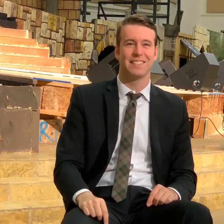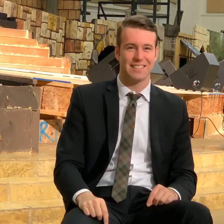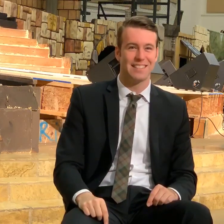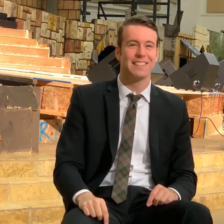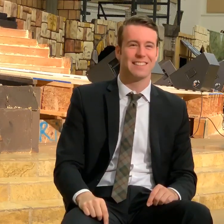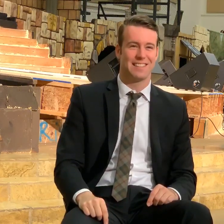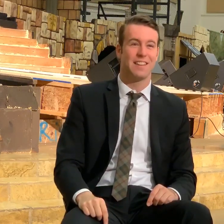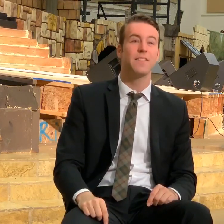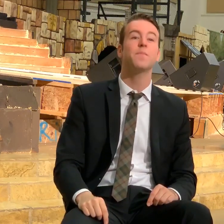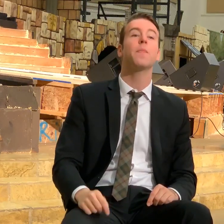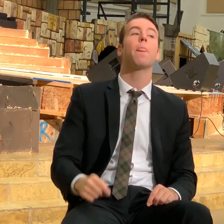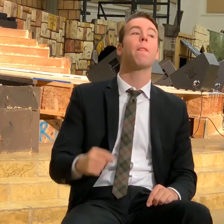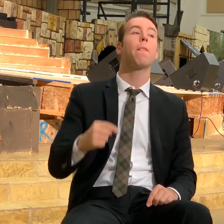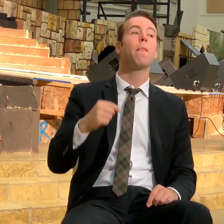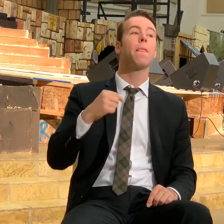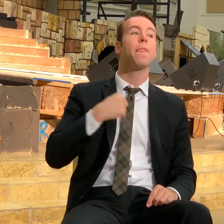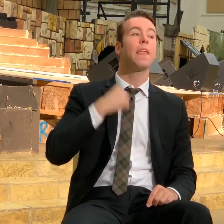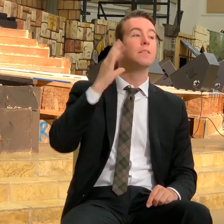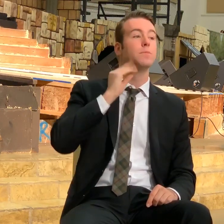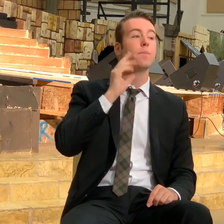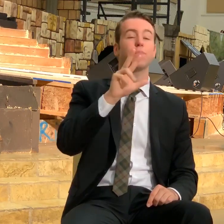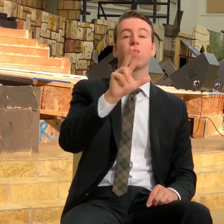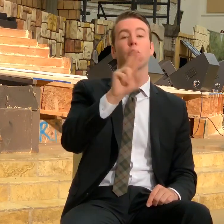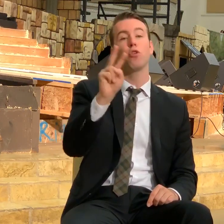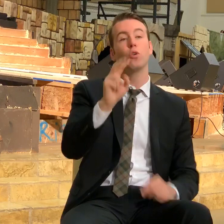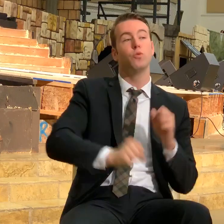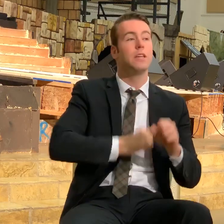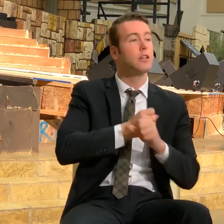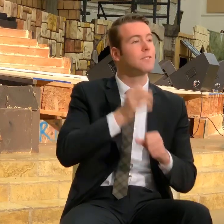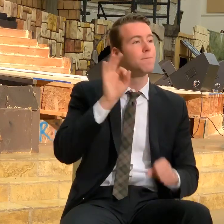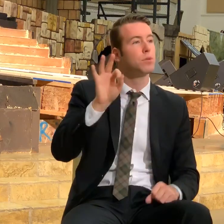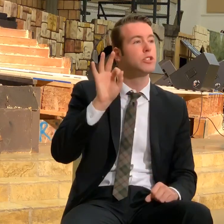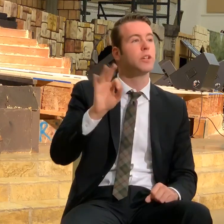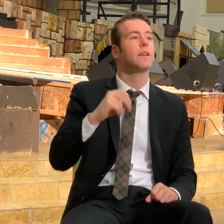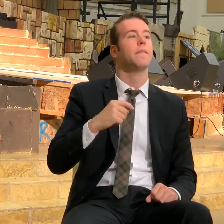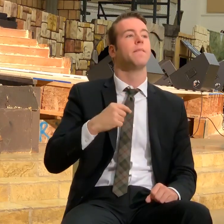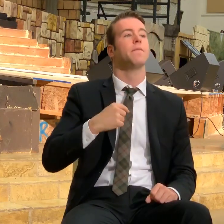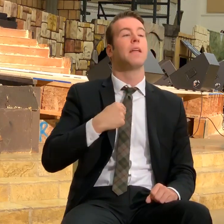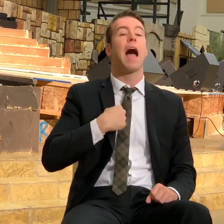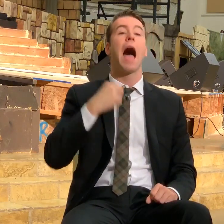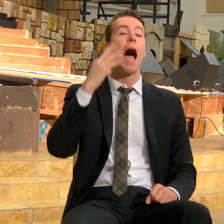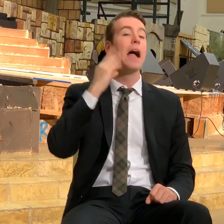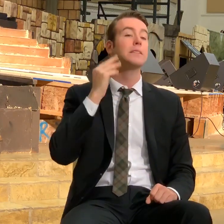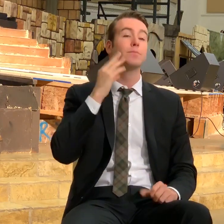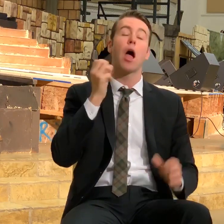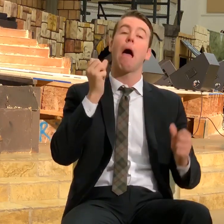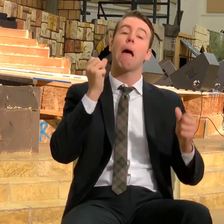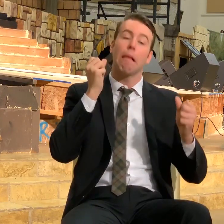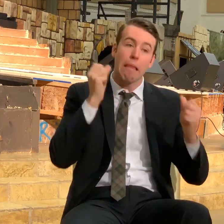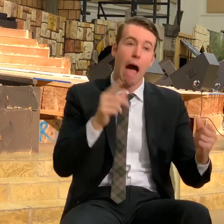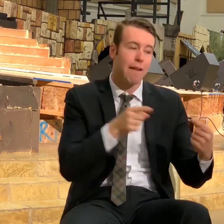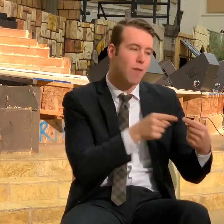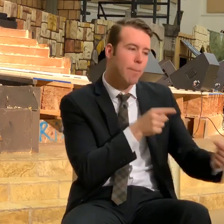And I have experienced in 32 years of preaching, I've experienced a lot of